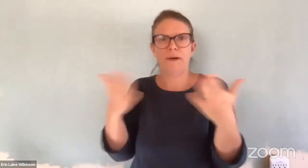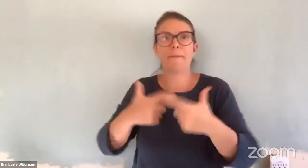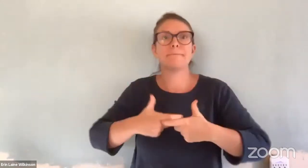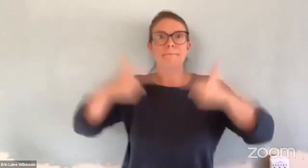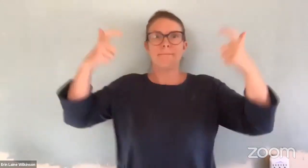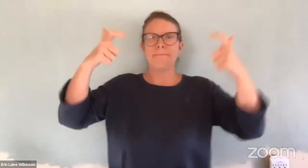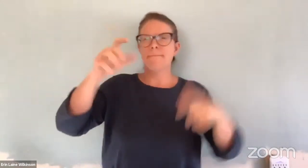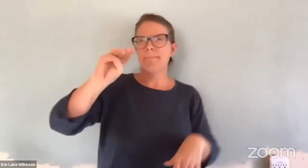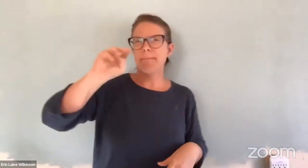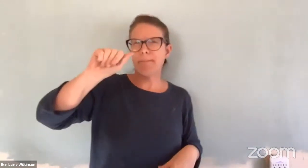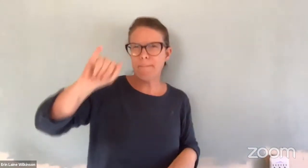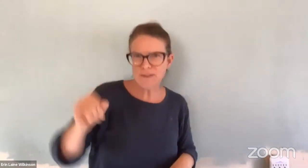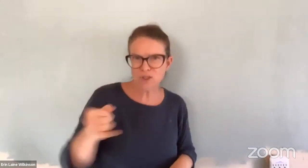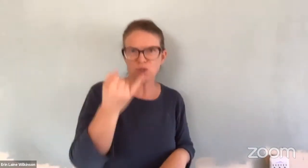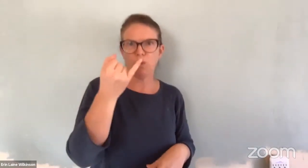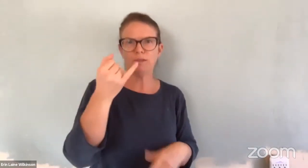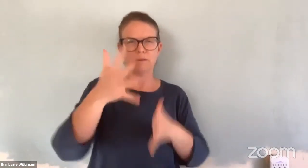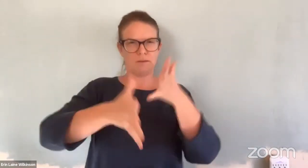on